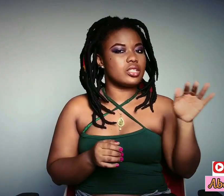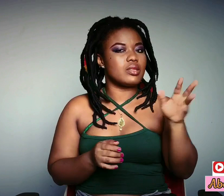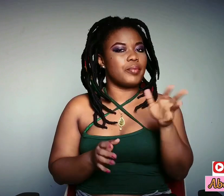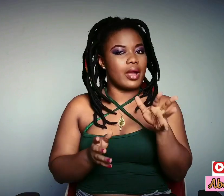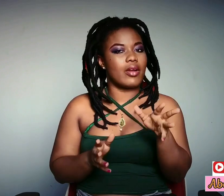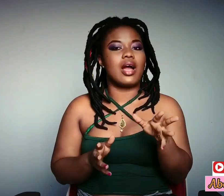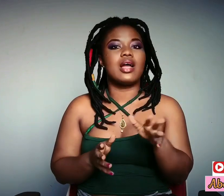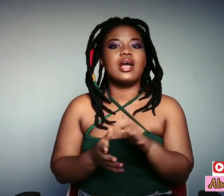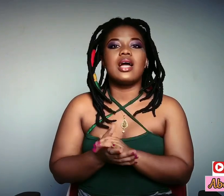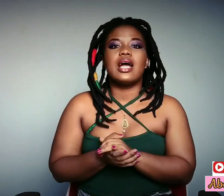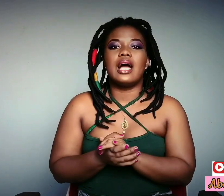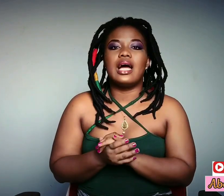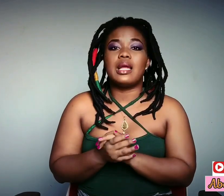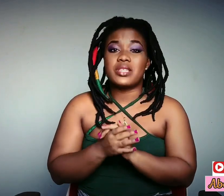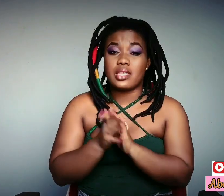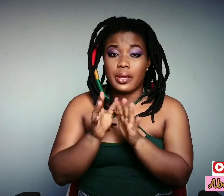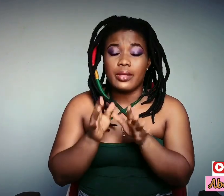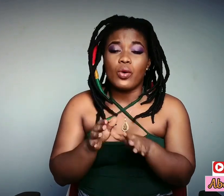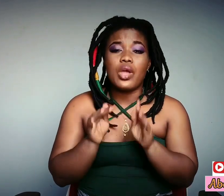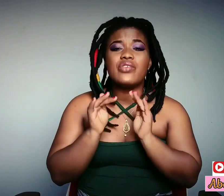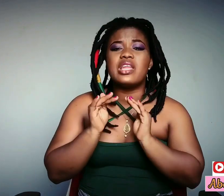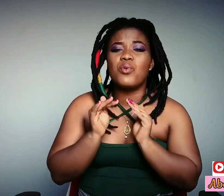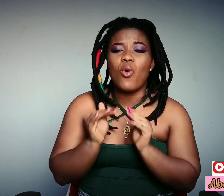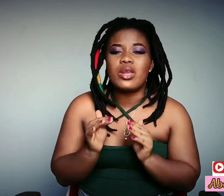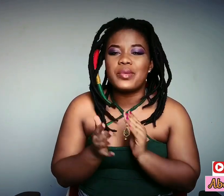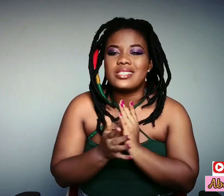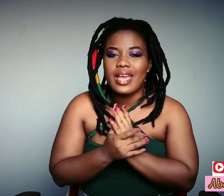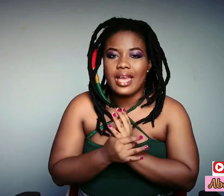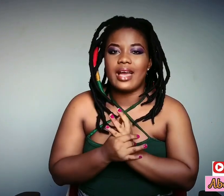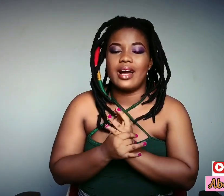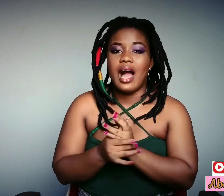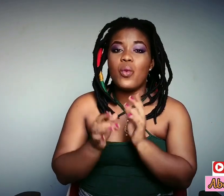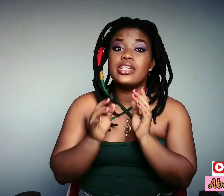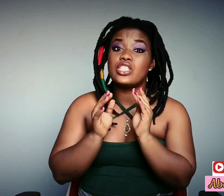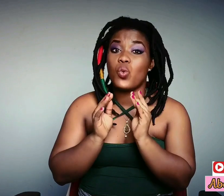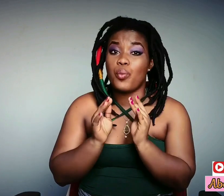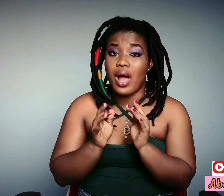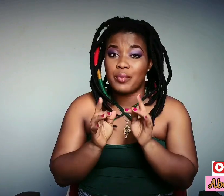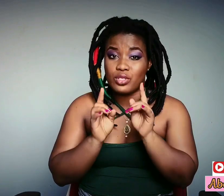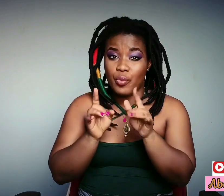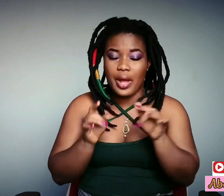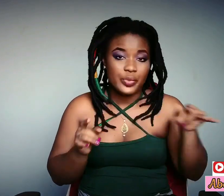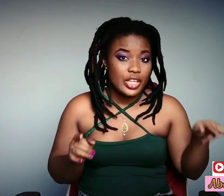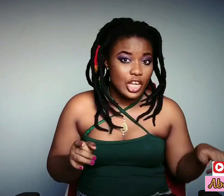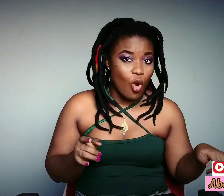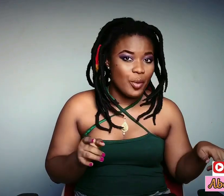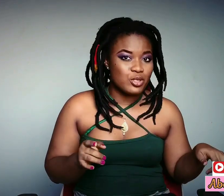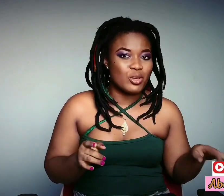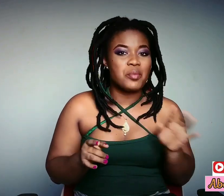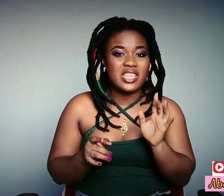ya lunch ne sapaka and I say we aduane bi ho na menye a we ni je ho pa me sure pa ja comment